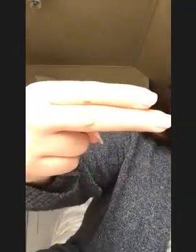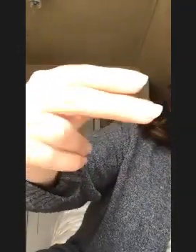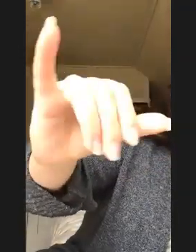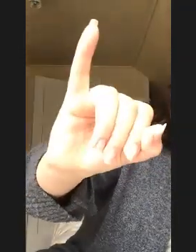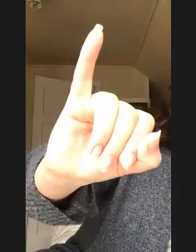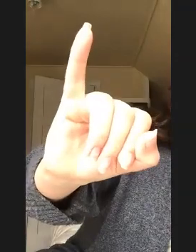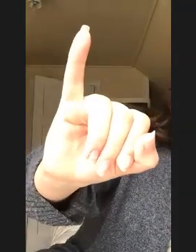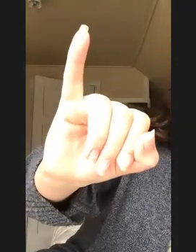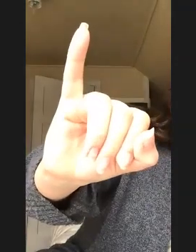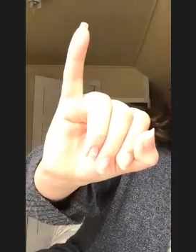I,